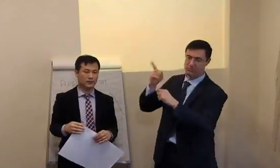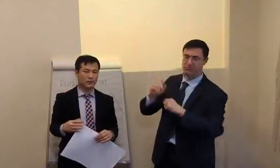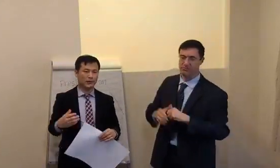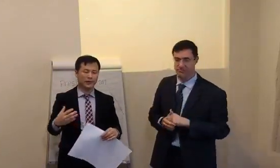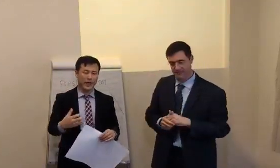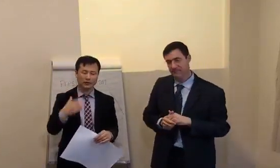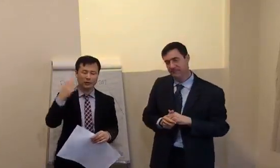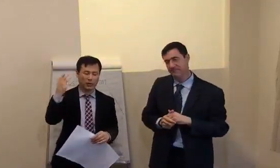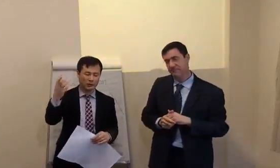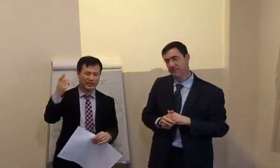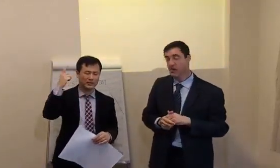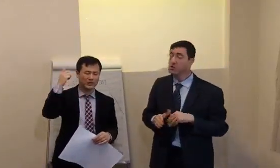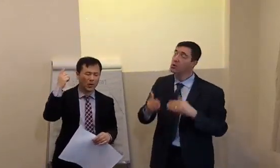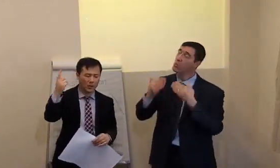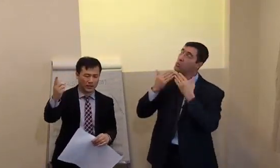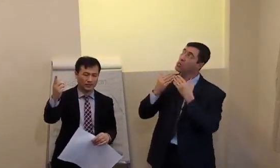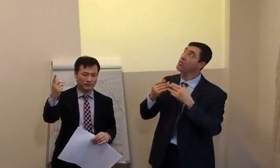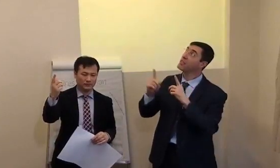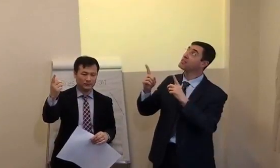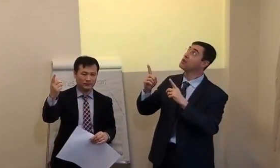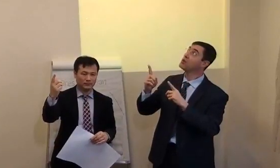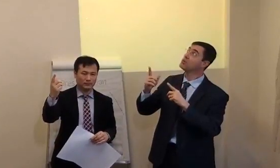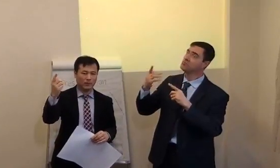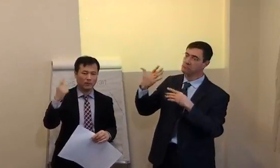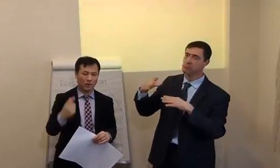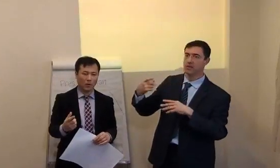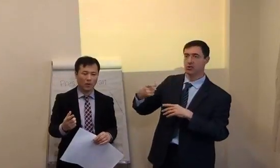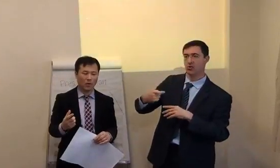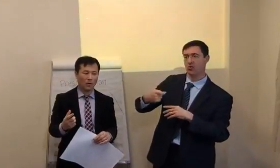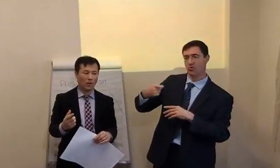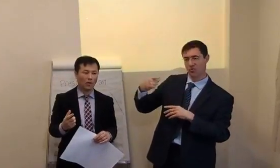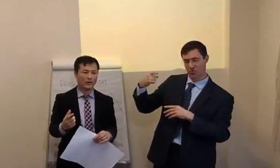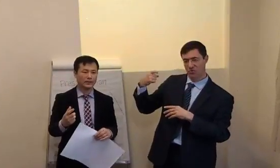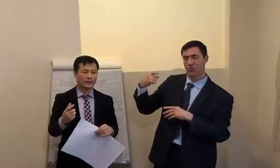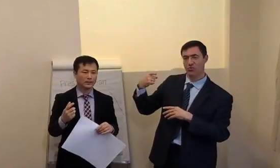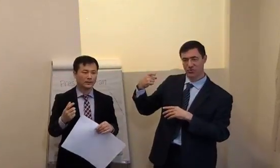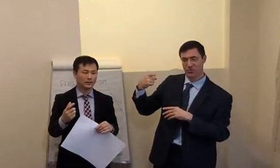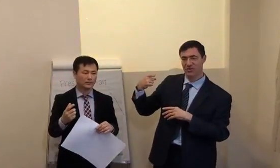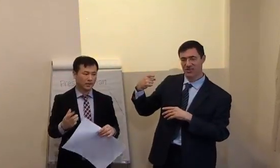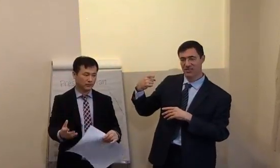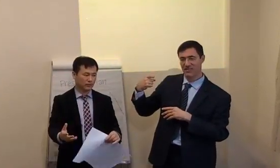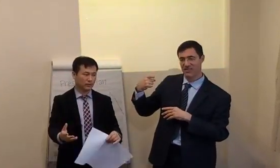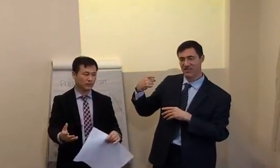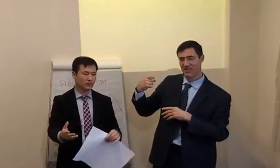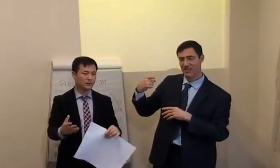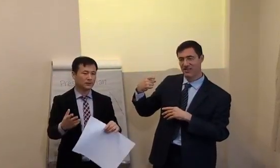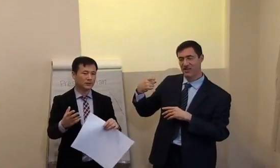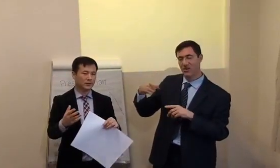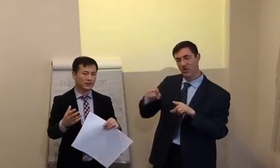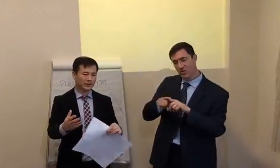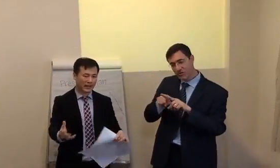We thank the Lord is calling for people in